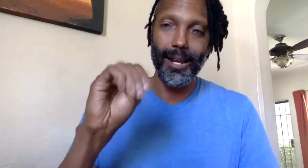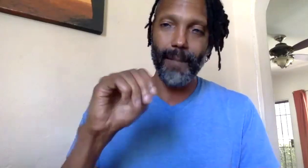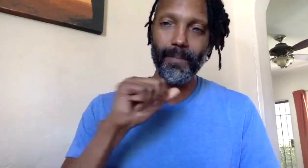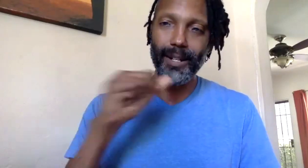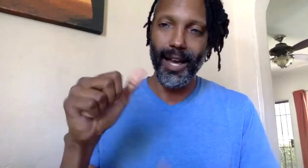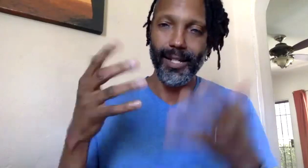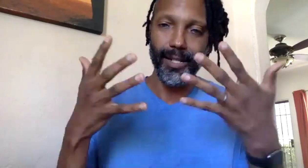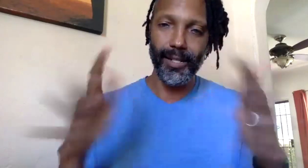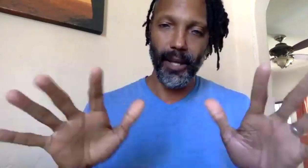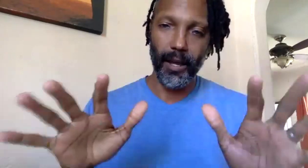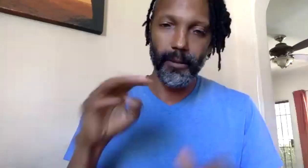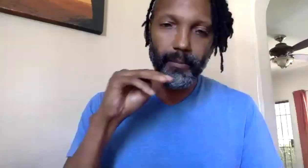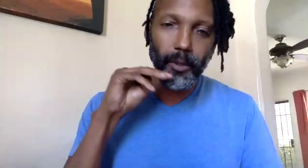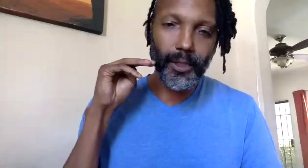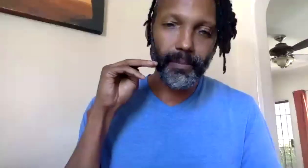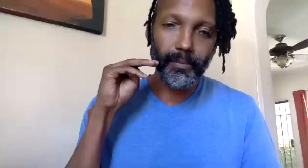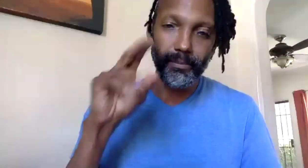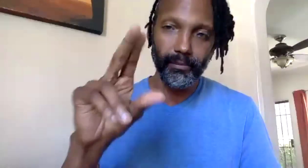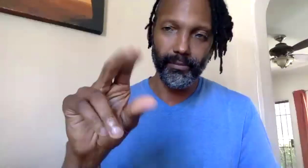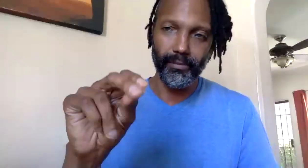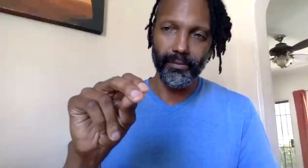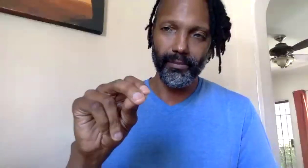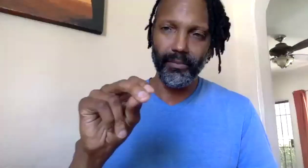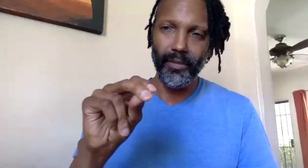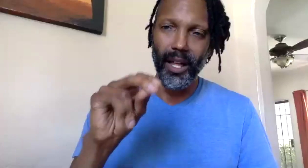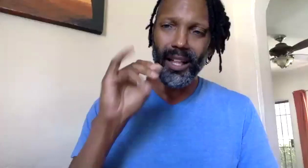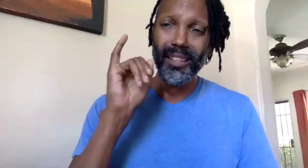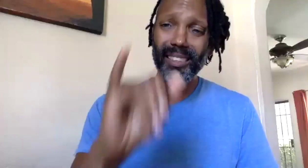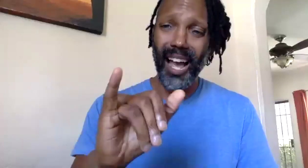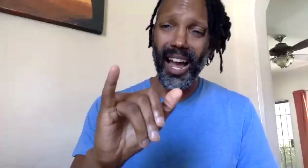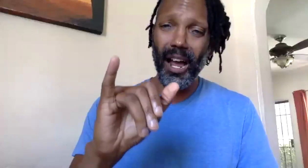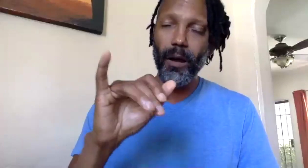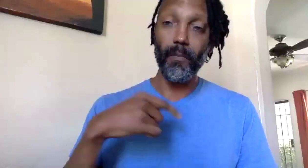No, I am not done, Marina. No.